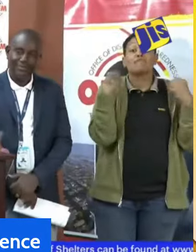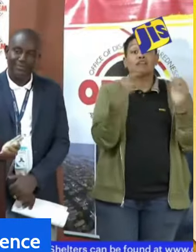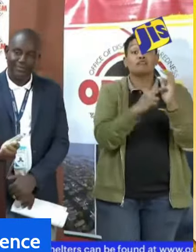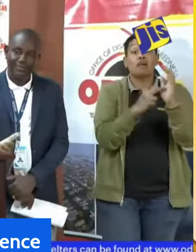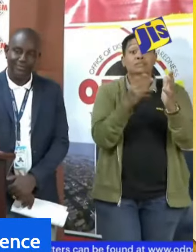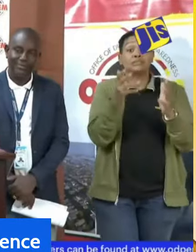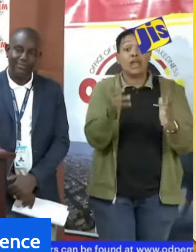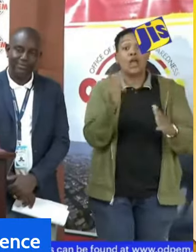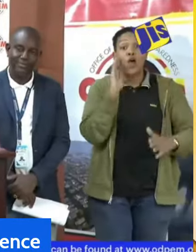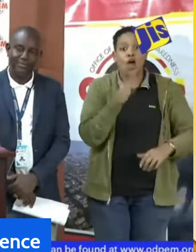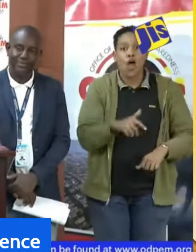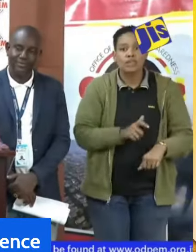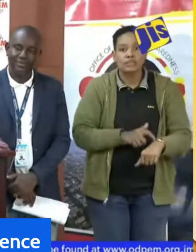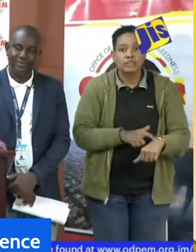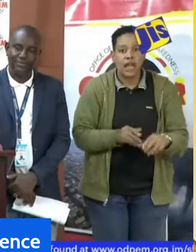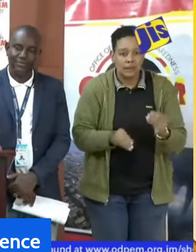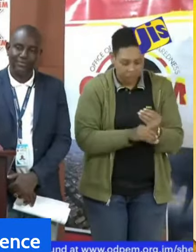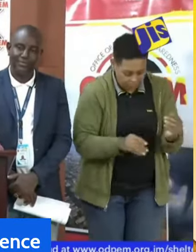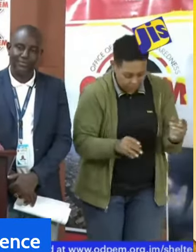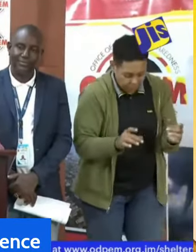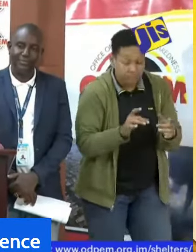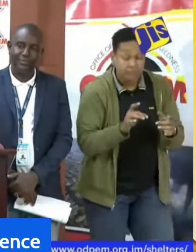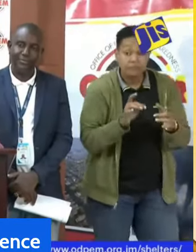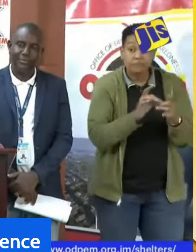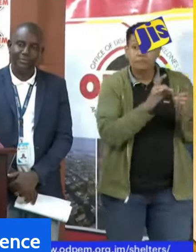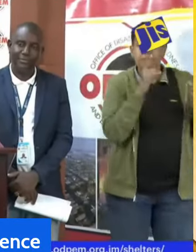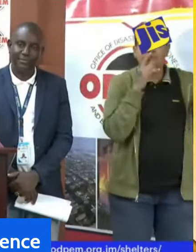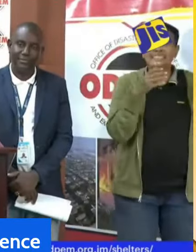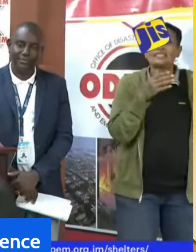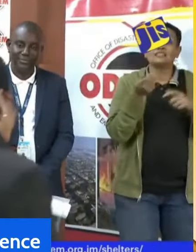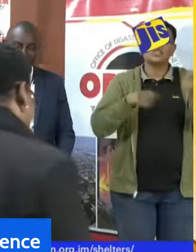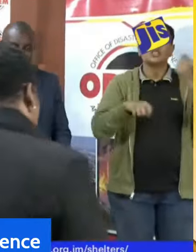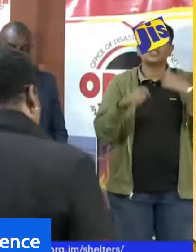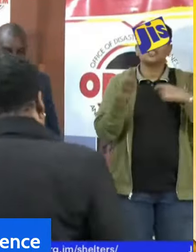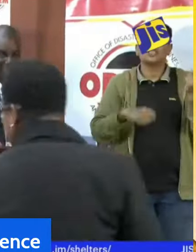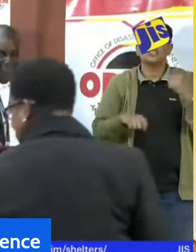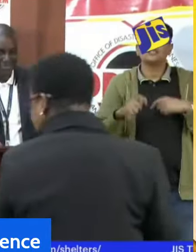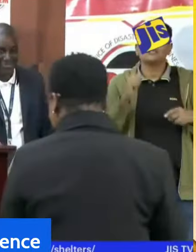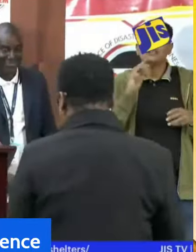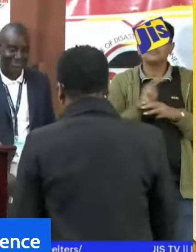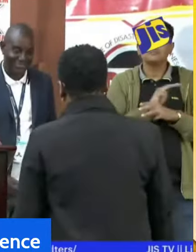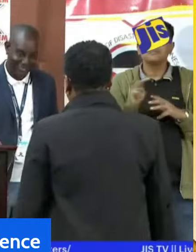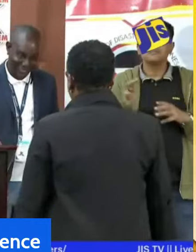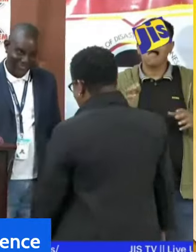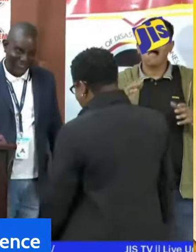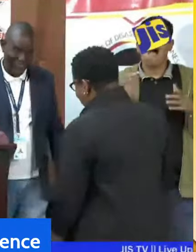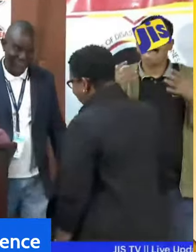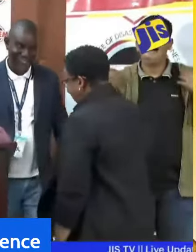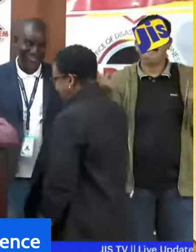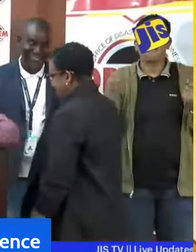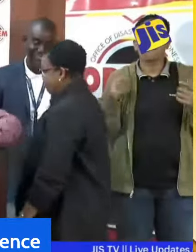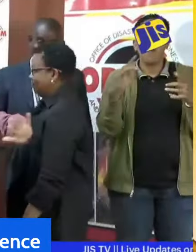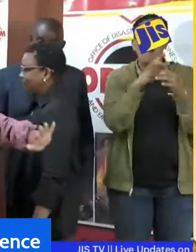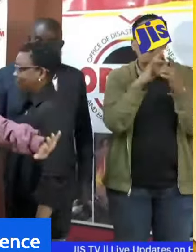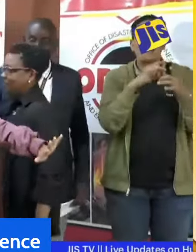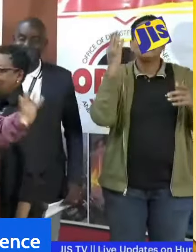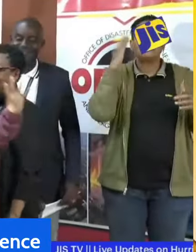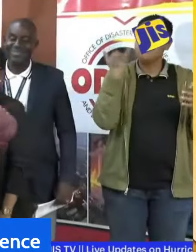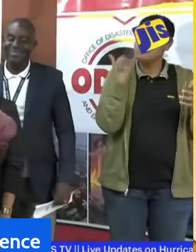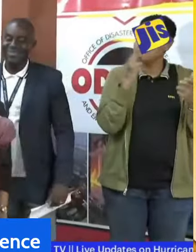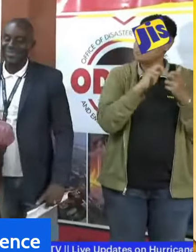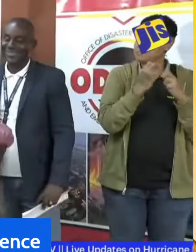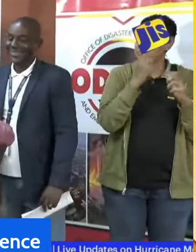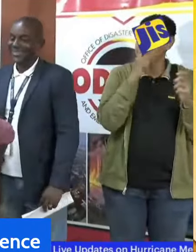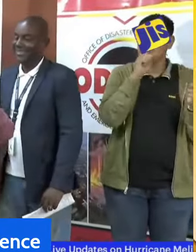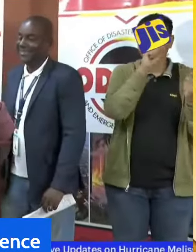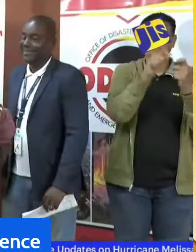here all the time. They come in shifts, but there's always someone from the Minister of Health. We're coordinating. So if we know there's a problem in a